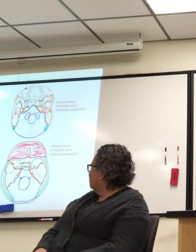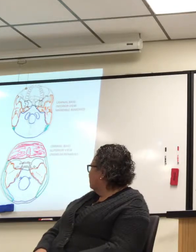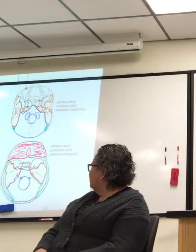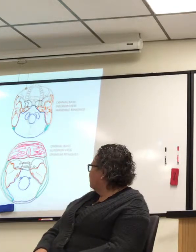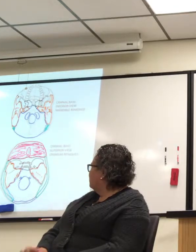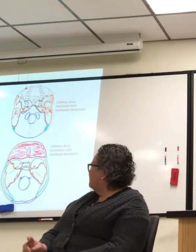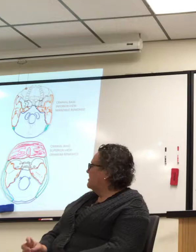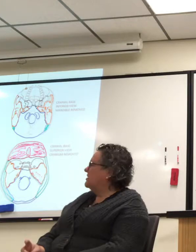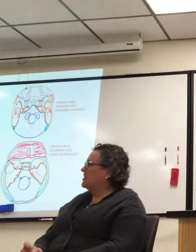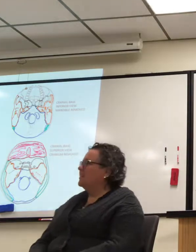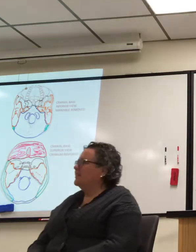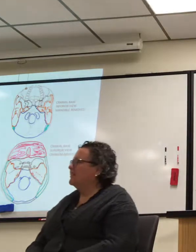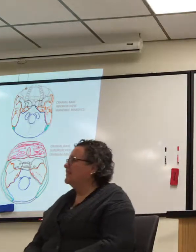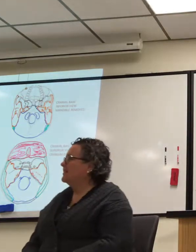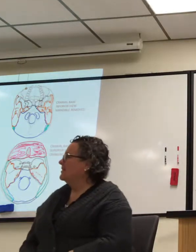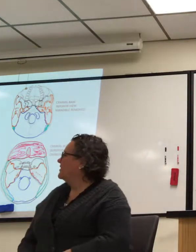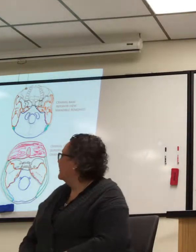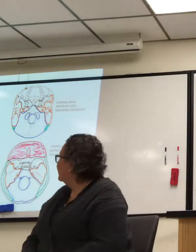Okay, that's going to do it.